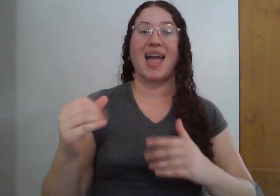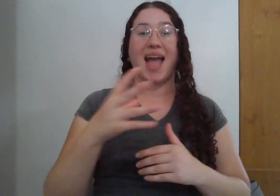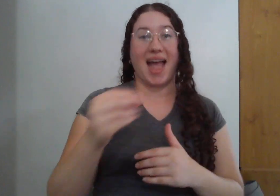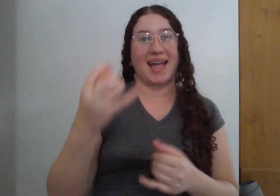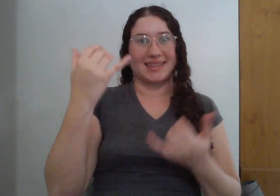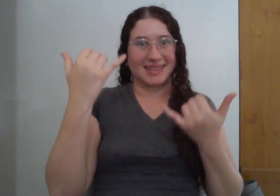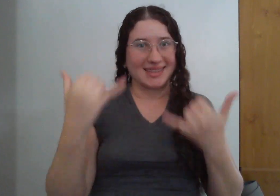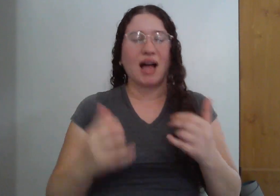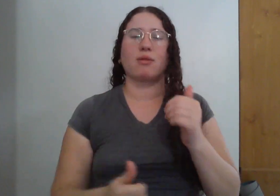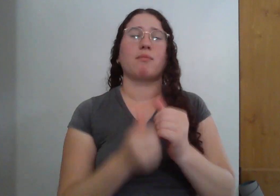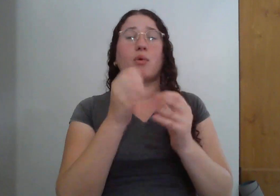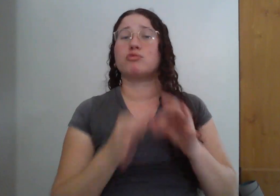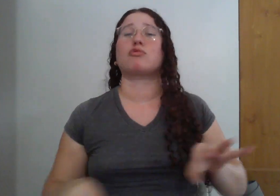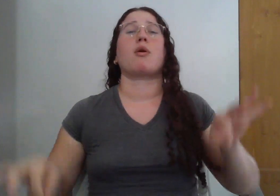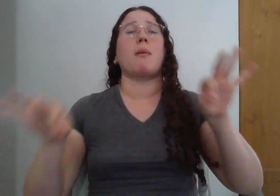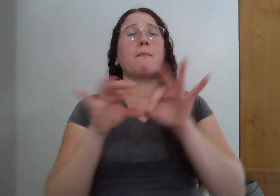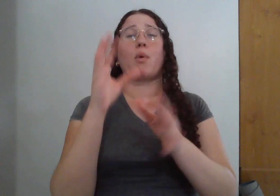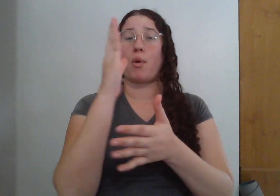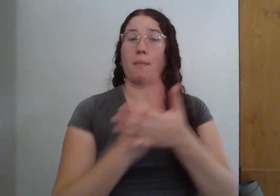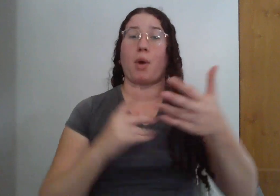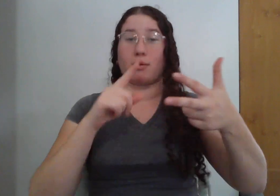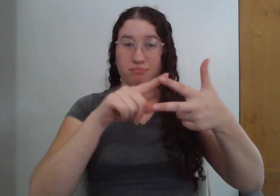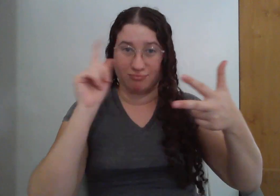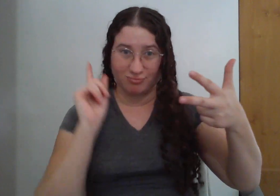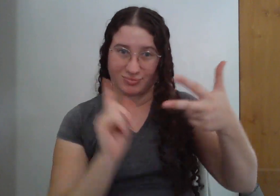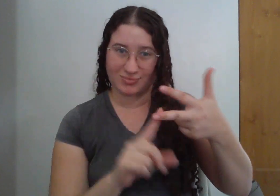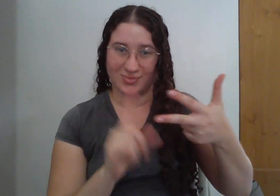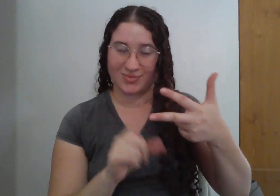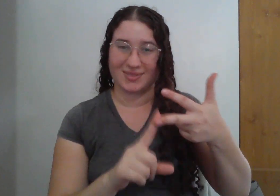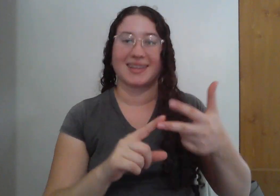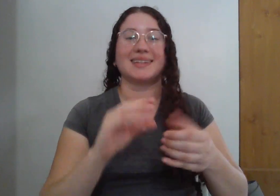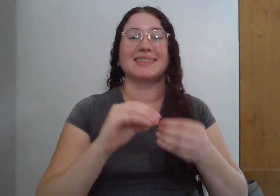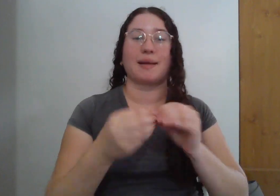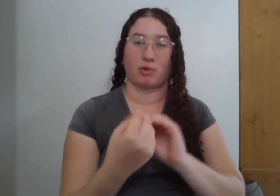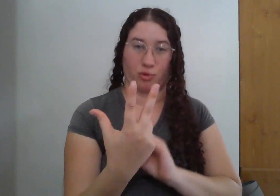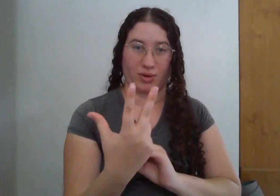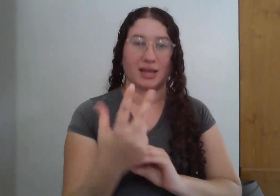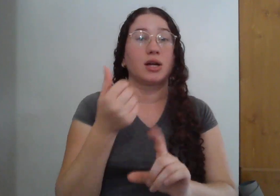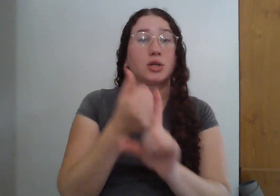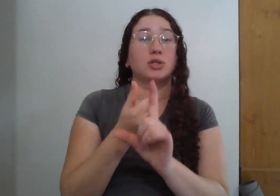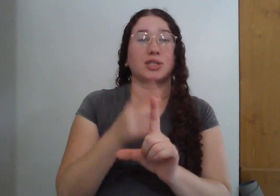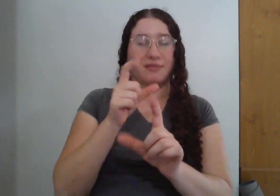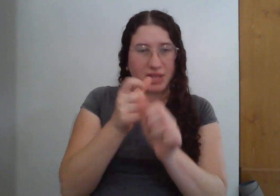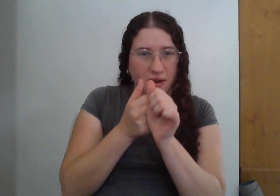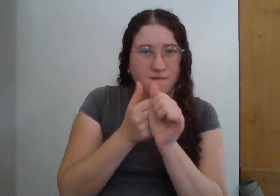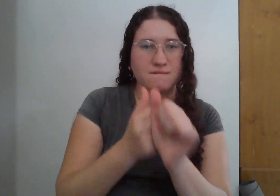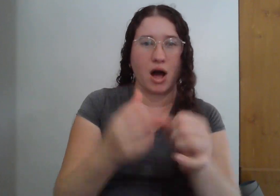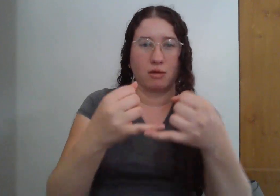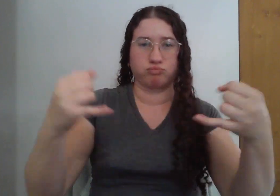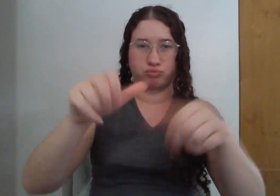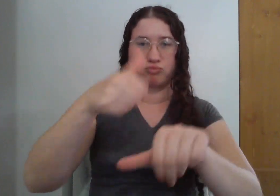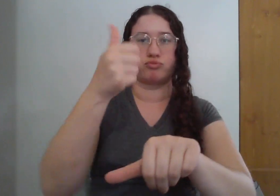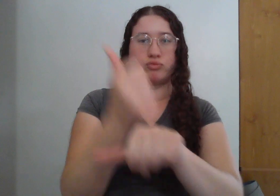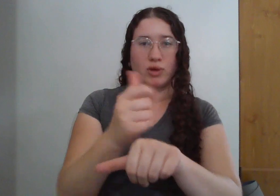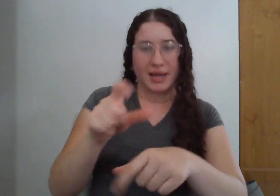the most important part of the process. Step 3, you have to stick to the boundaries you set. If you